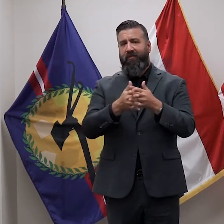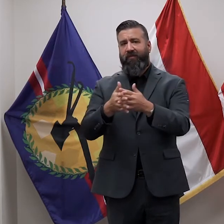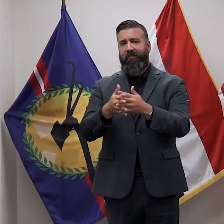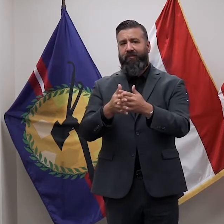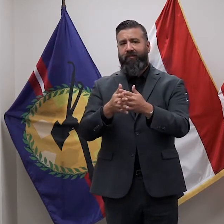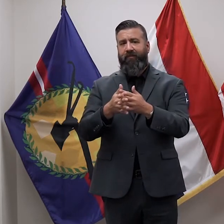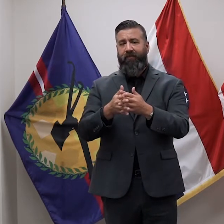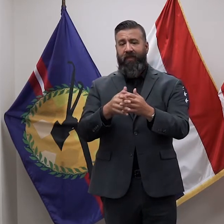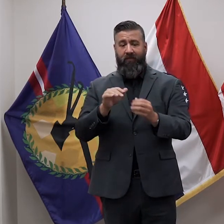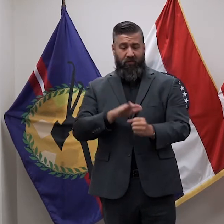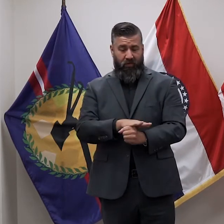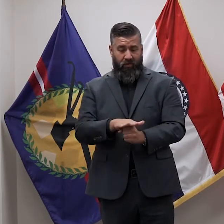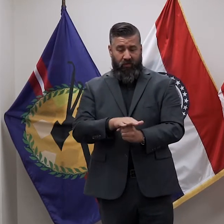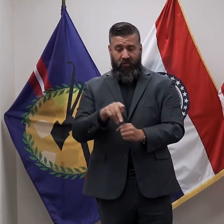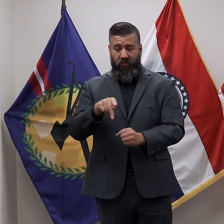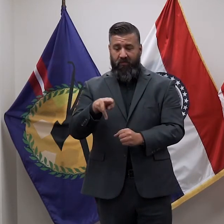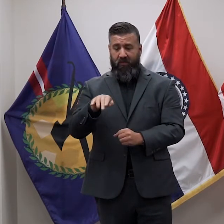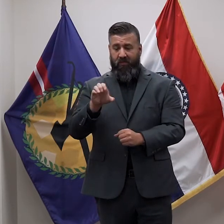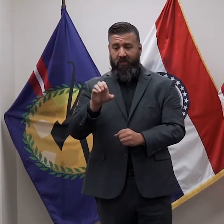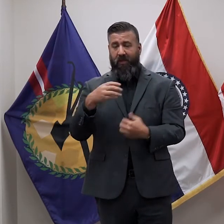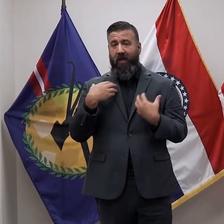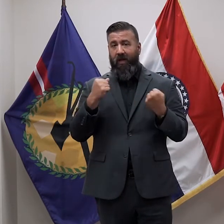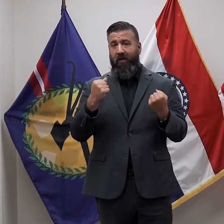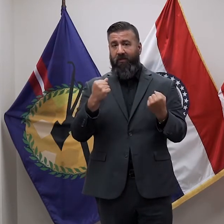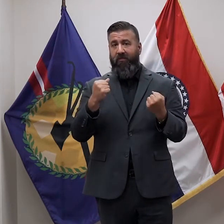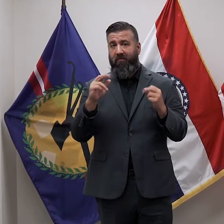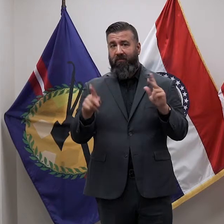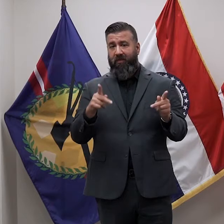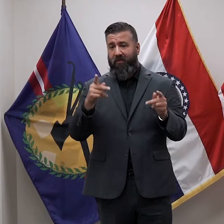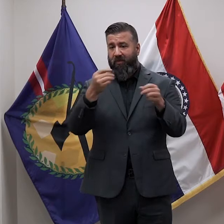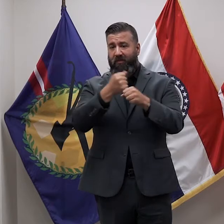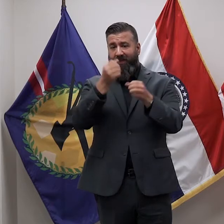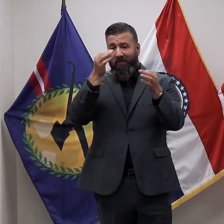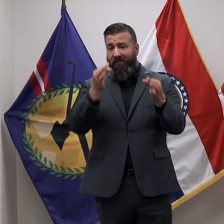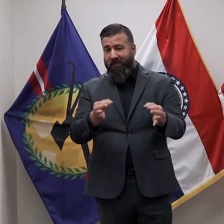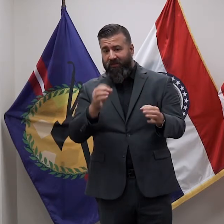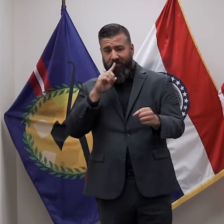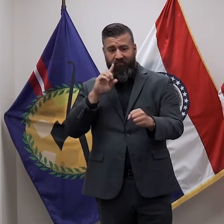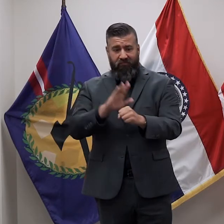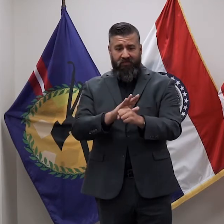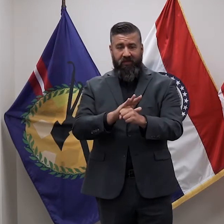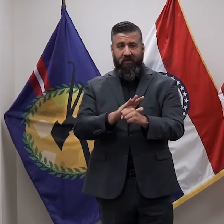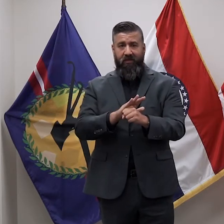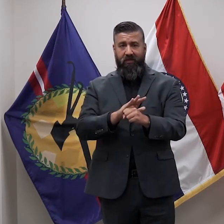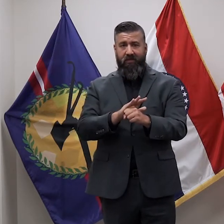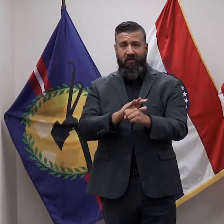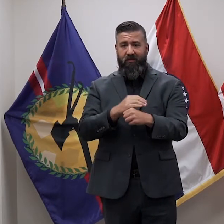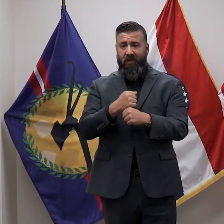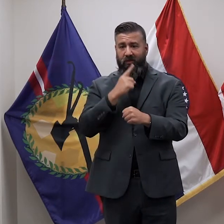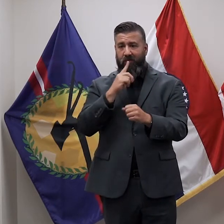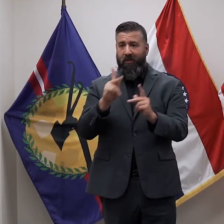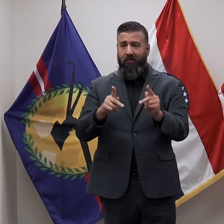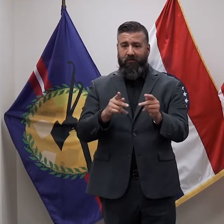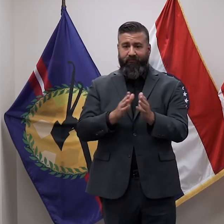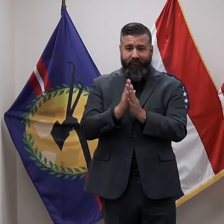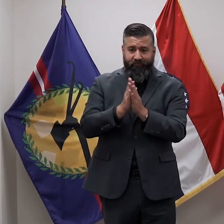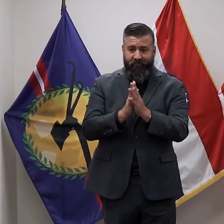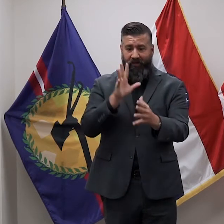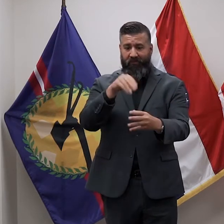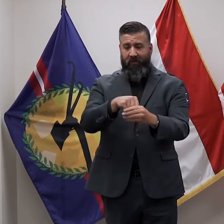the local public health officials are making an extraordinary commitment to getting people engaged in the